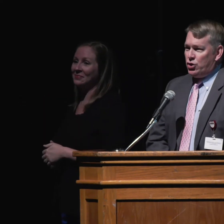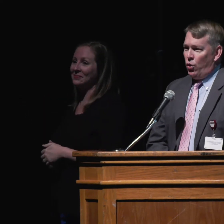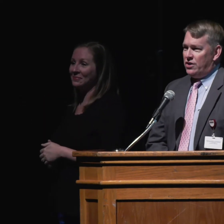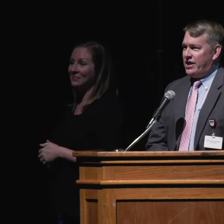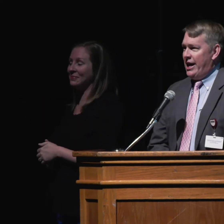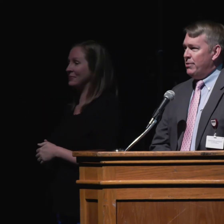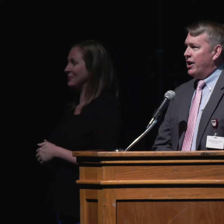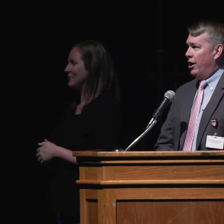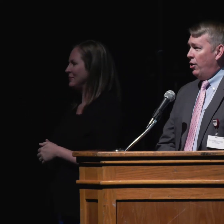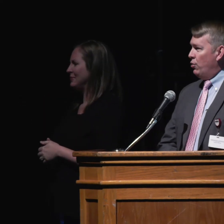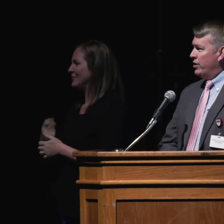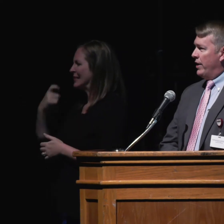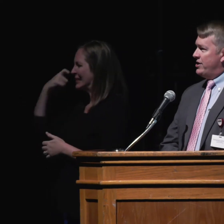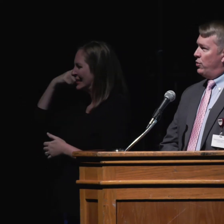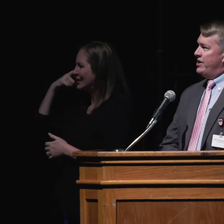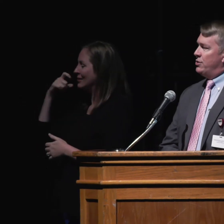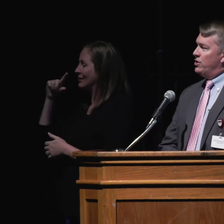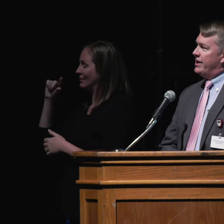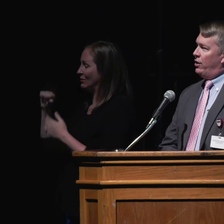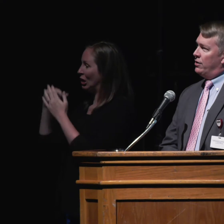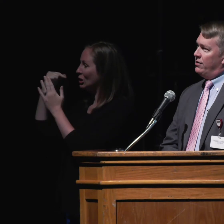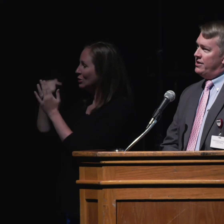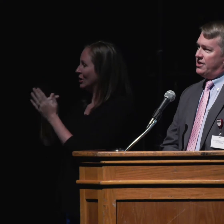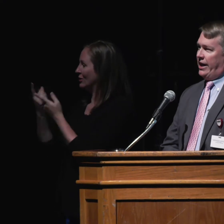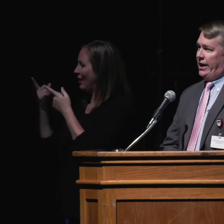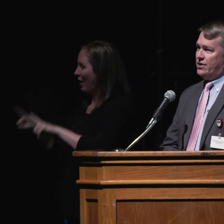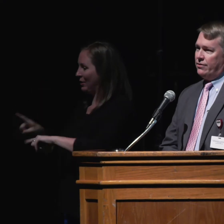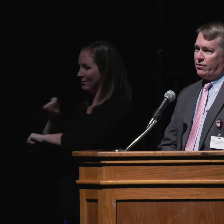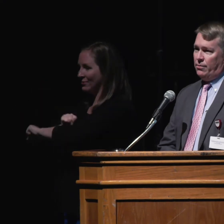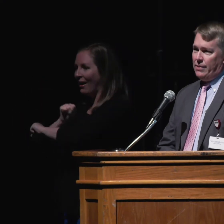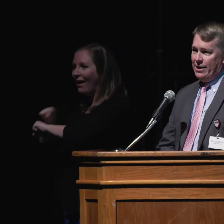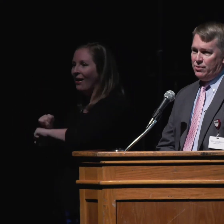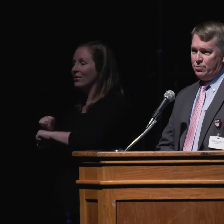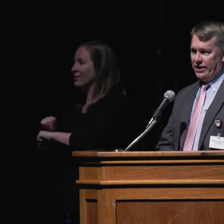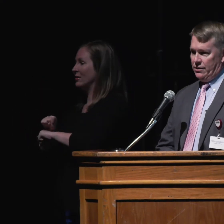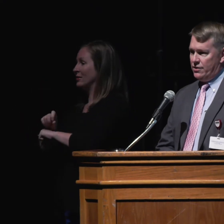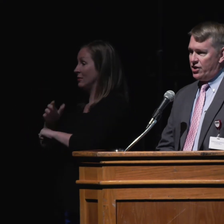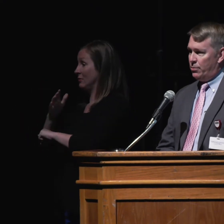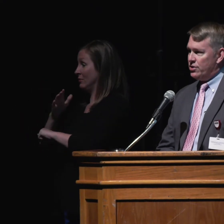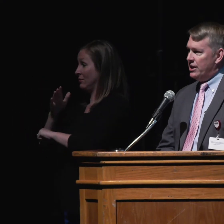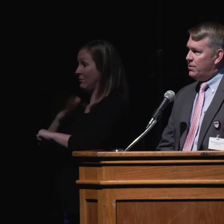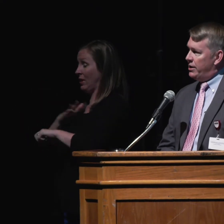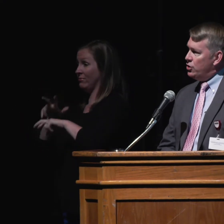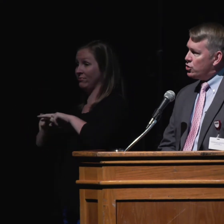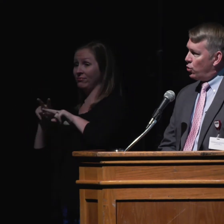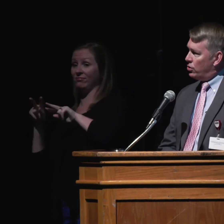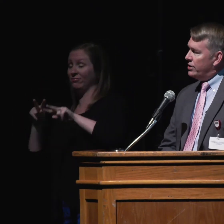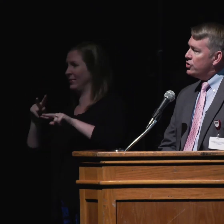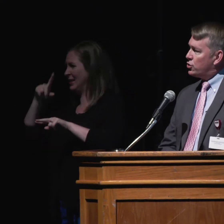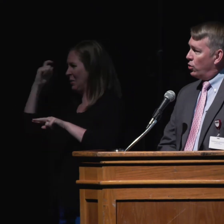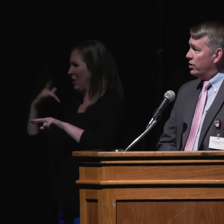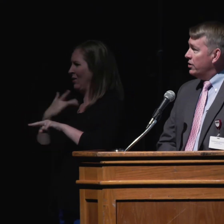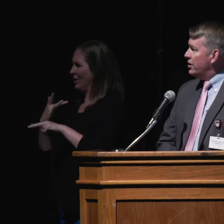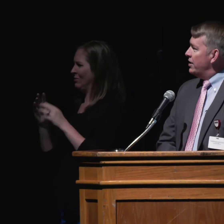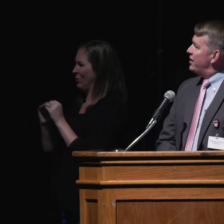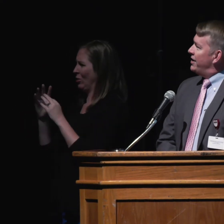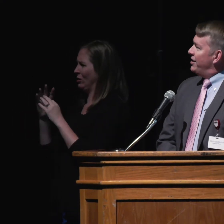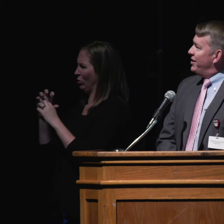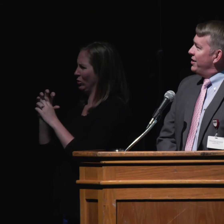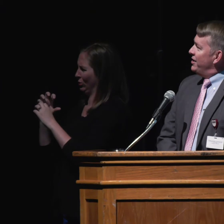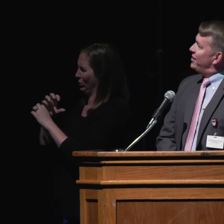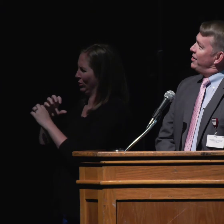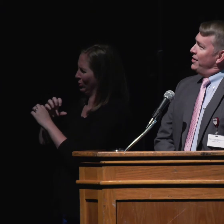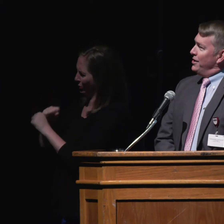Yeah, it was a short time ago when graduation was held on this stage, and from my perspective, the summers keep getting shorter and shorter.